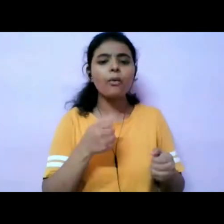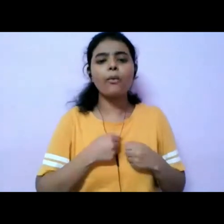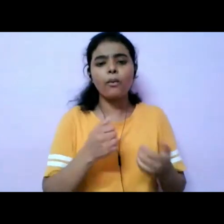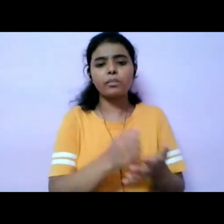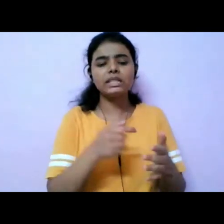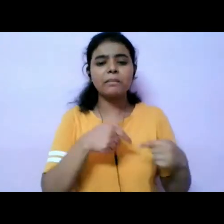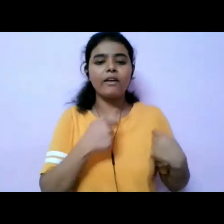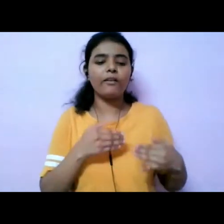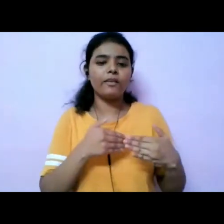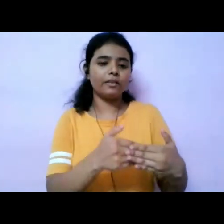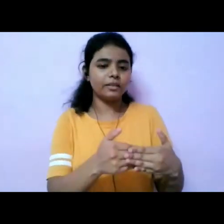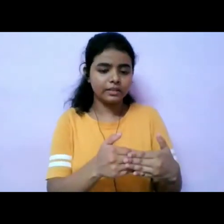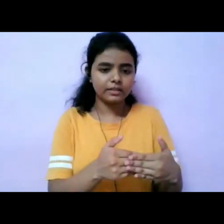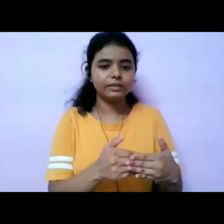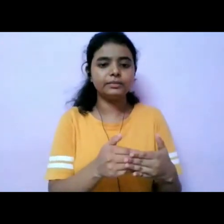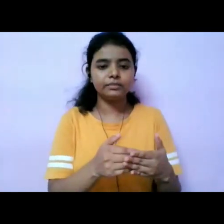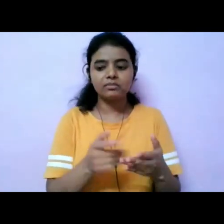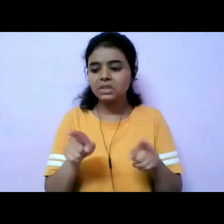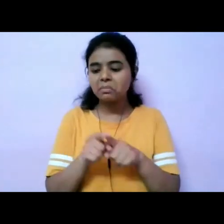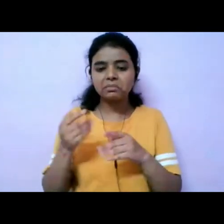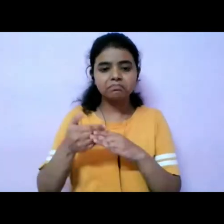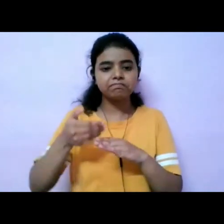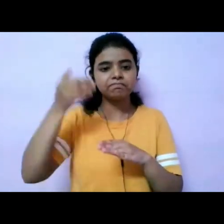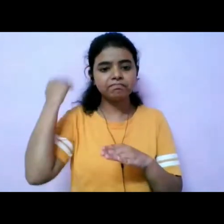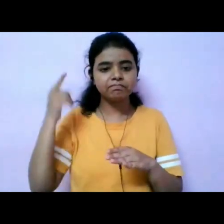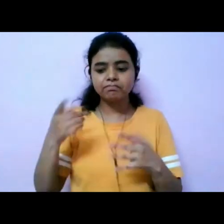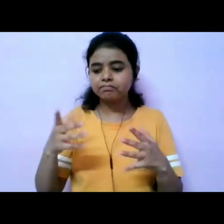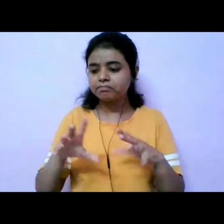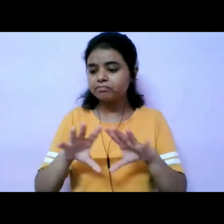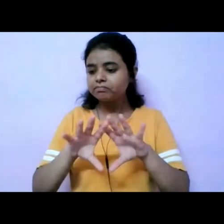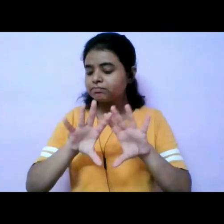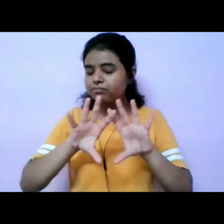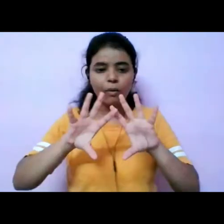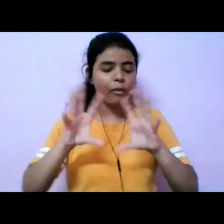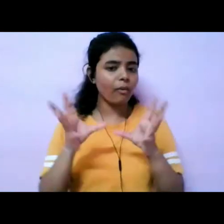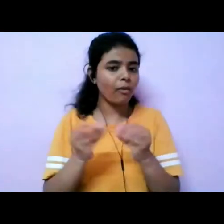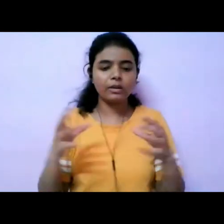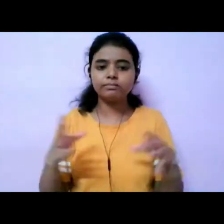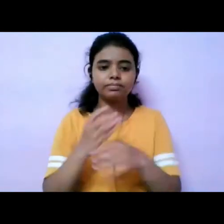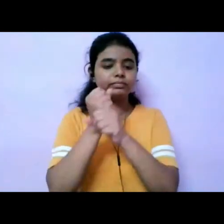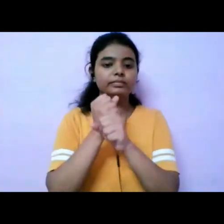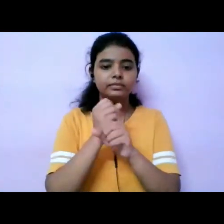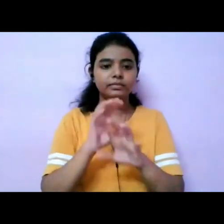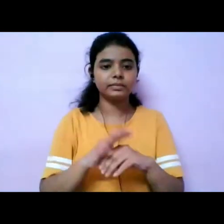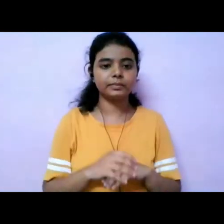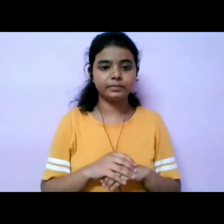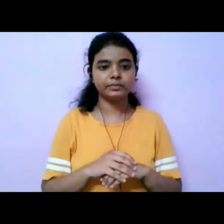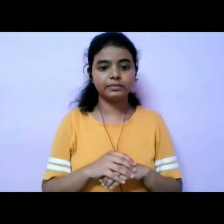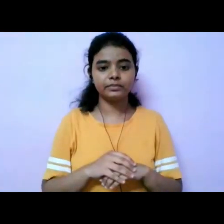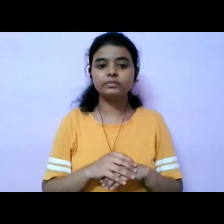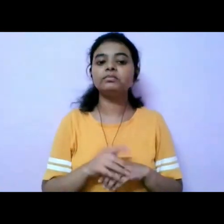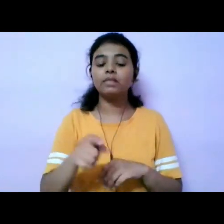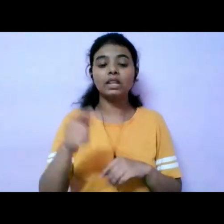heart, an eternal pasture folded in all thought, so that there is a